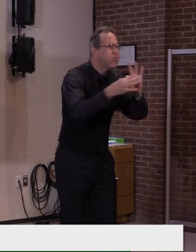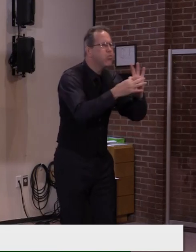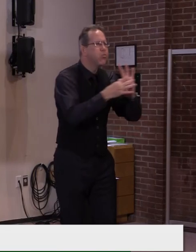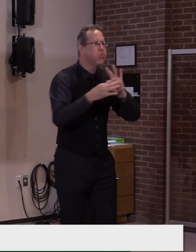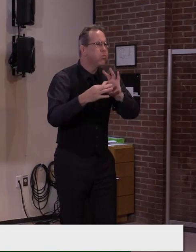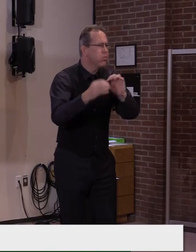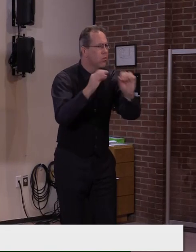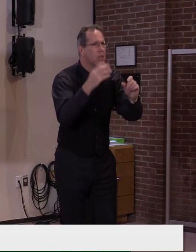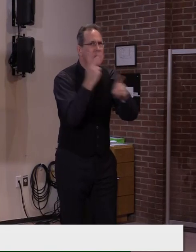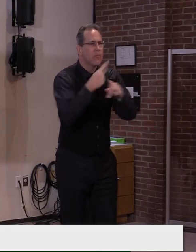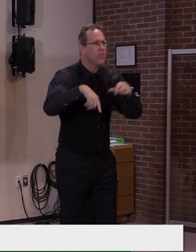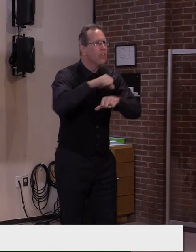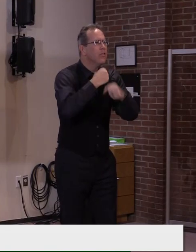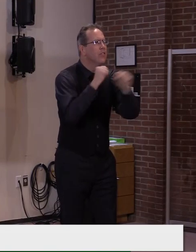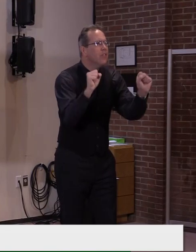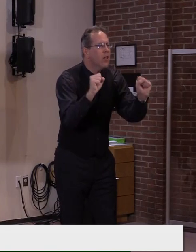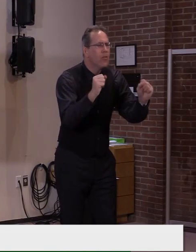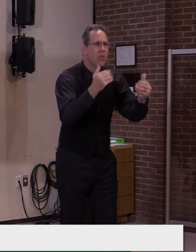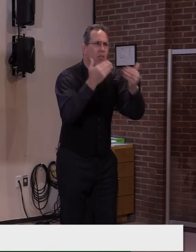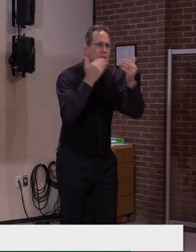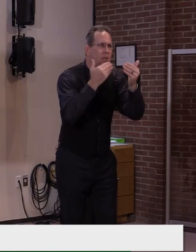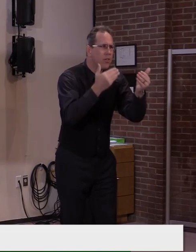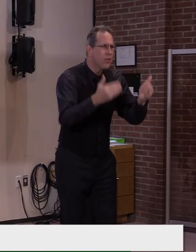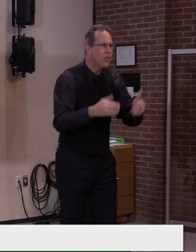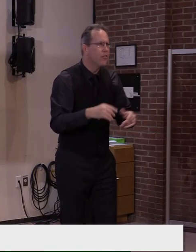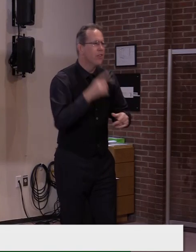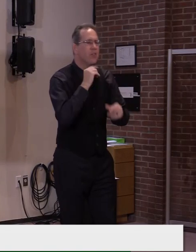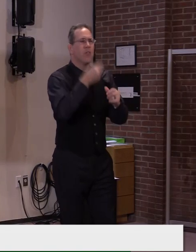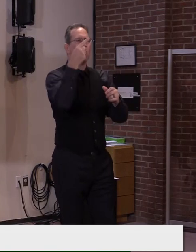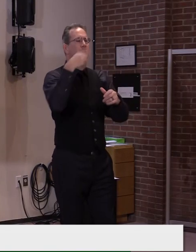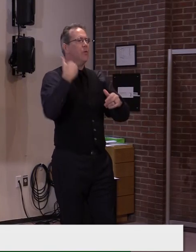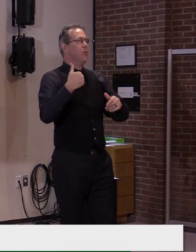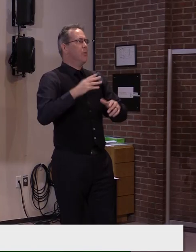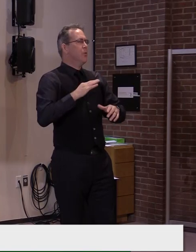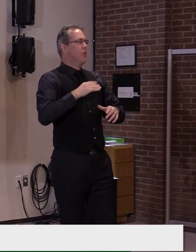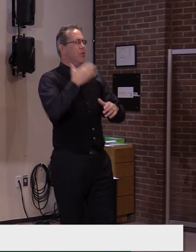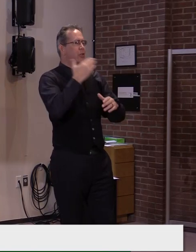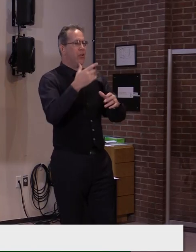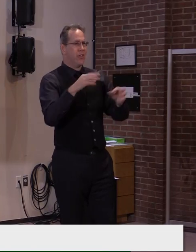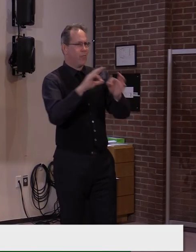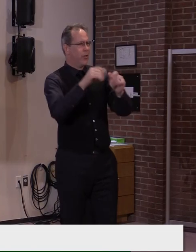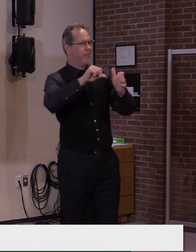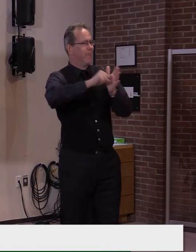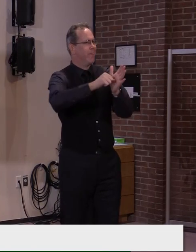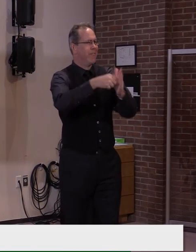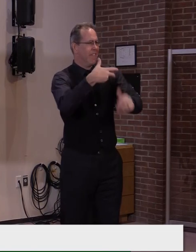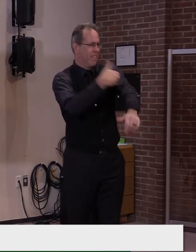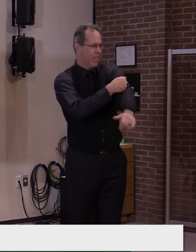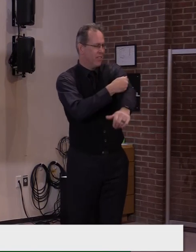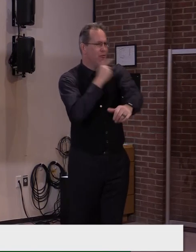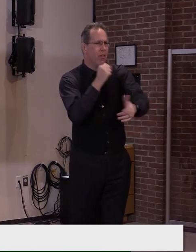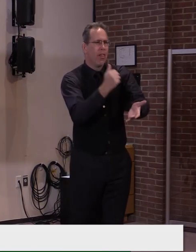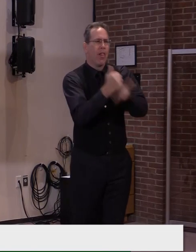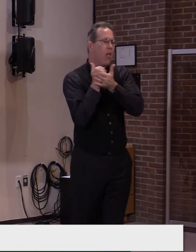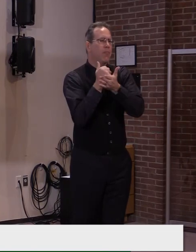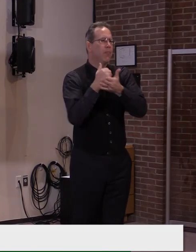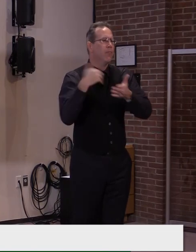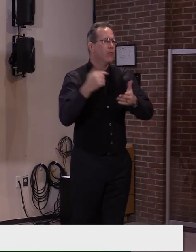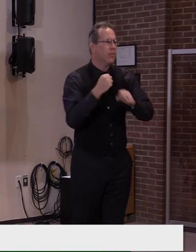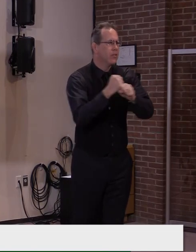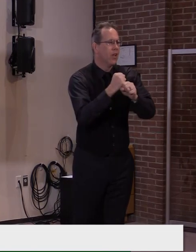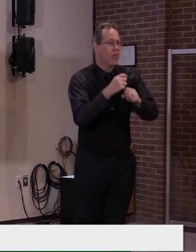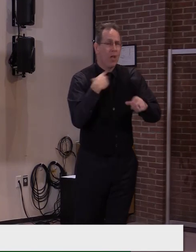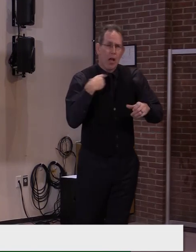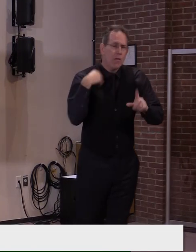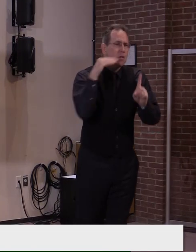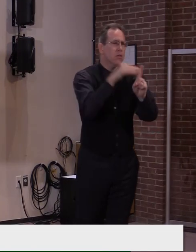most any parts of the country. We are one of the most vaccinated states in this country, and we have continuously protected our healthcare system and prevented